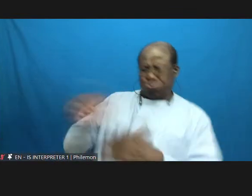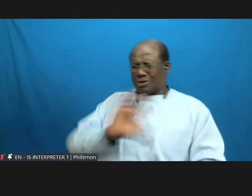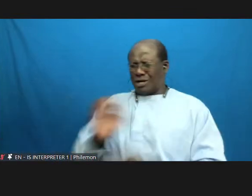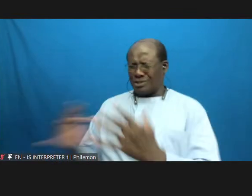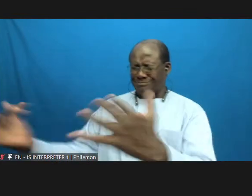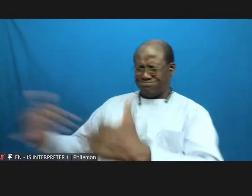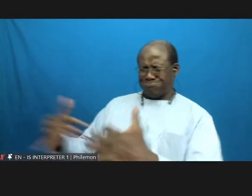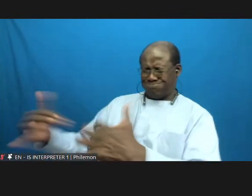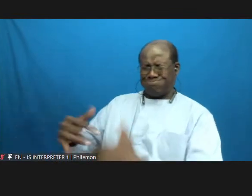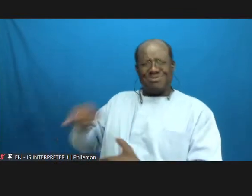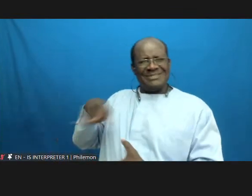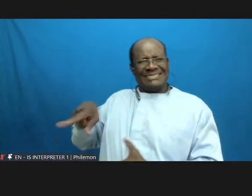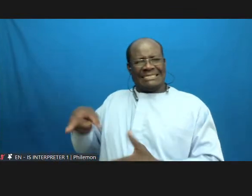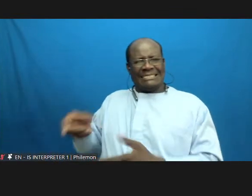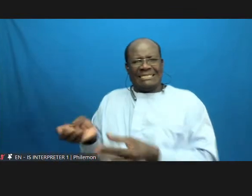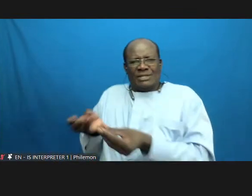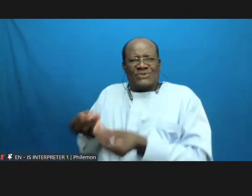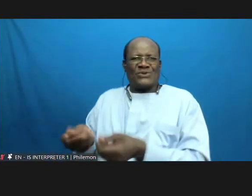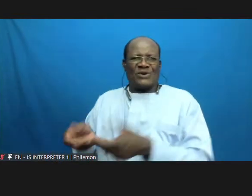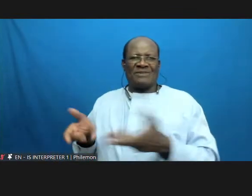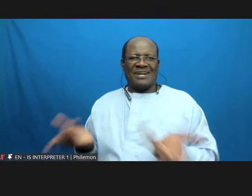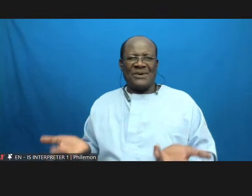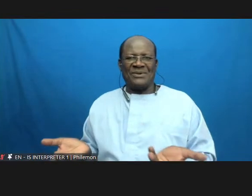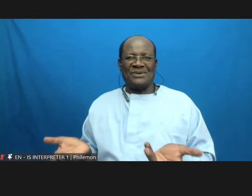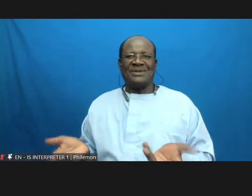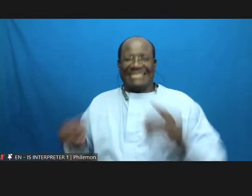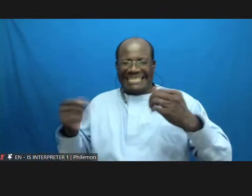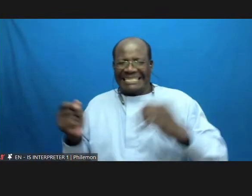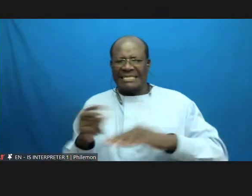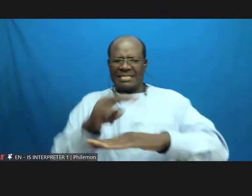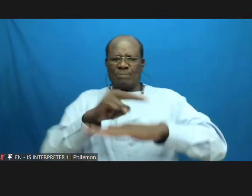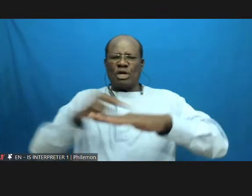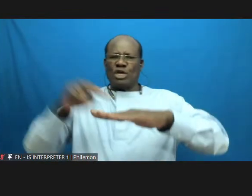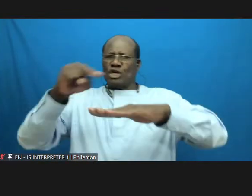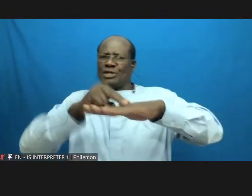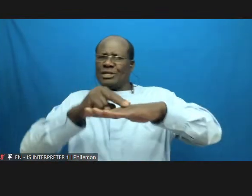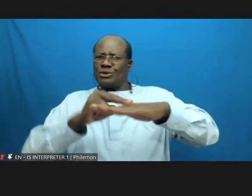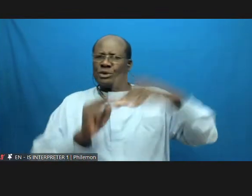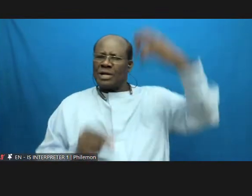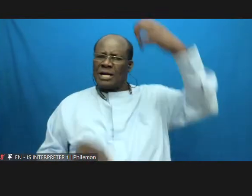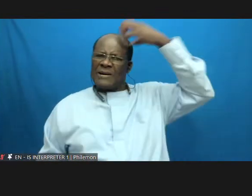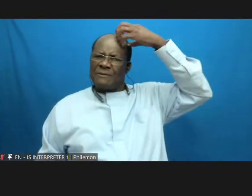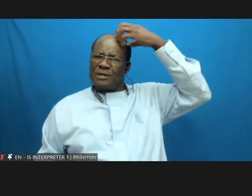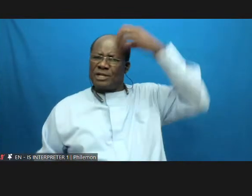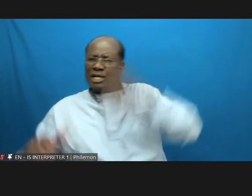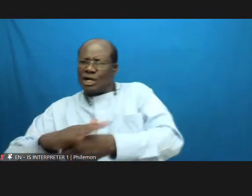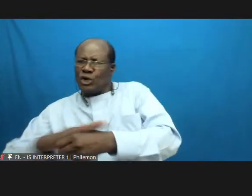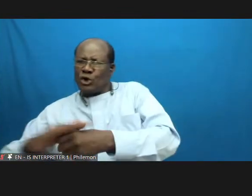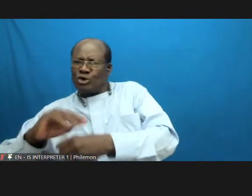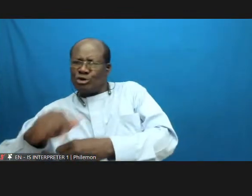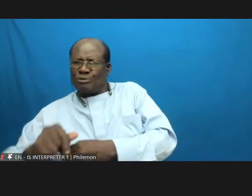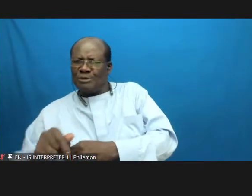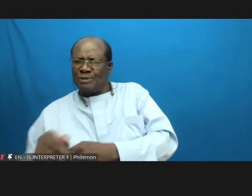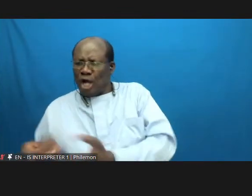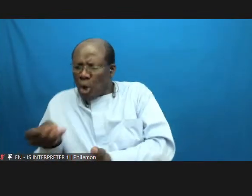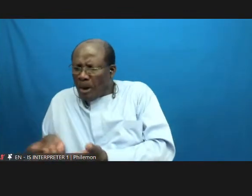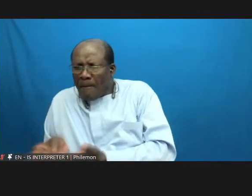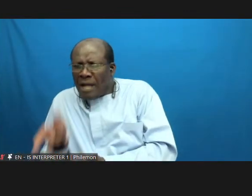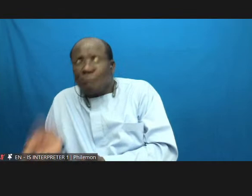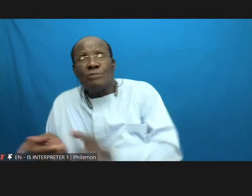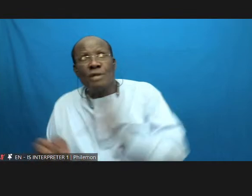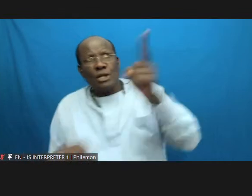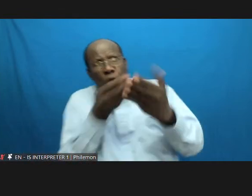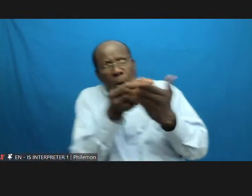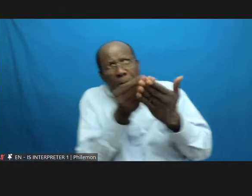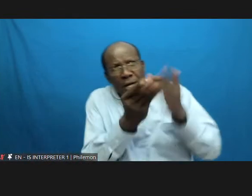between not only between national and local governments, the issue of financing to support decentralization when it comes